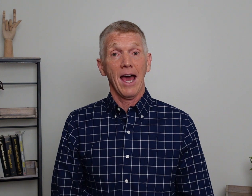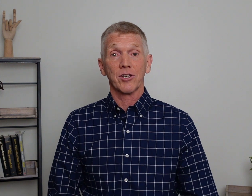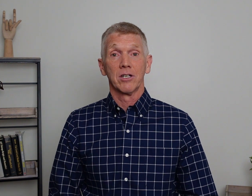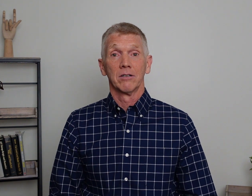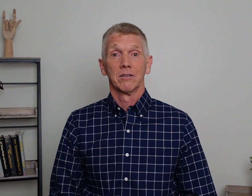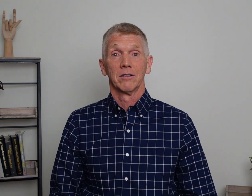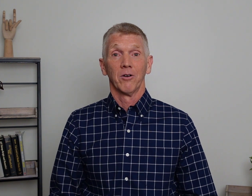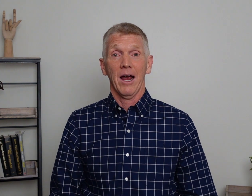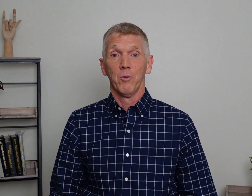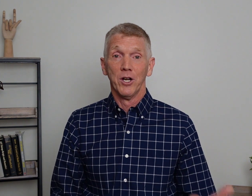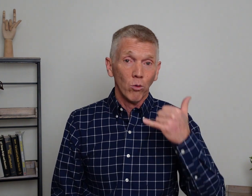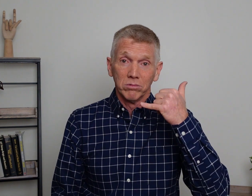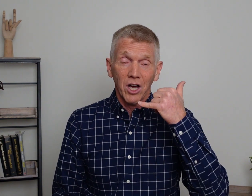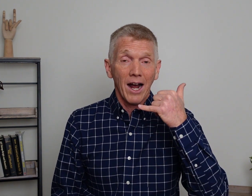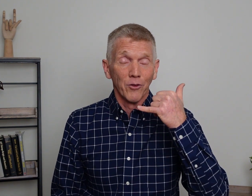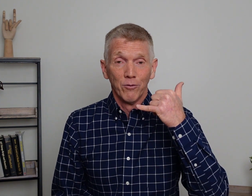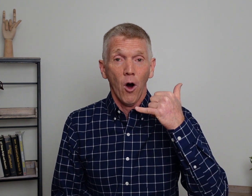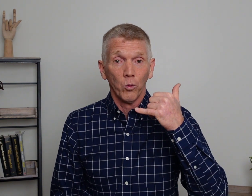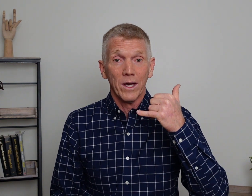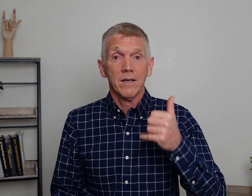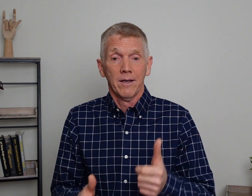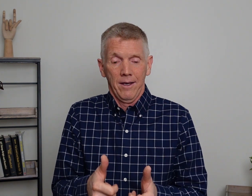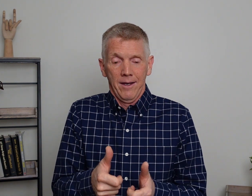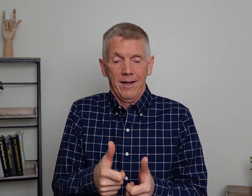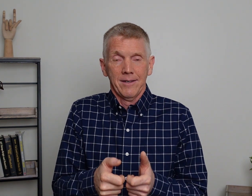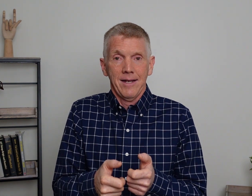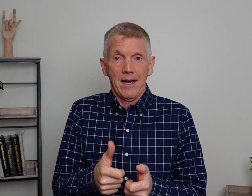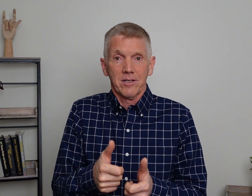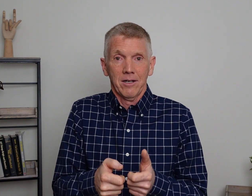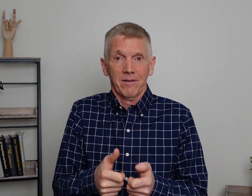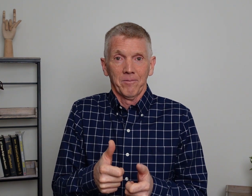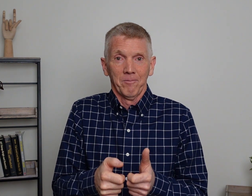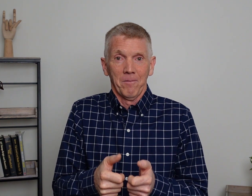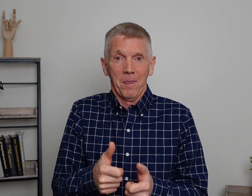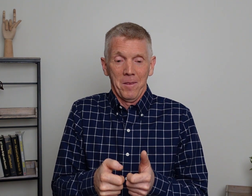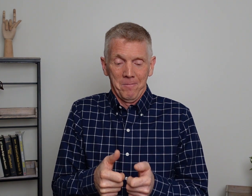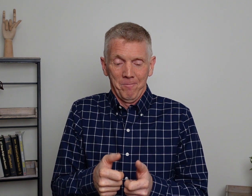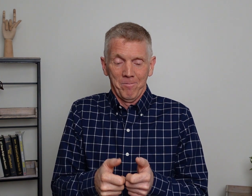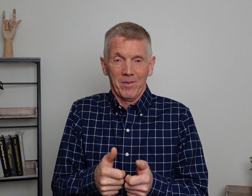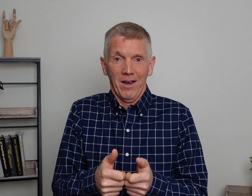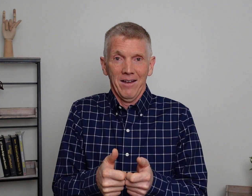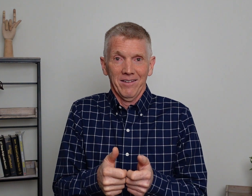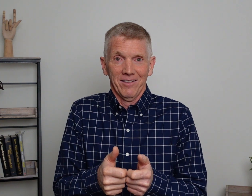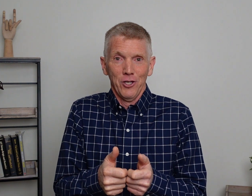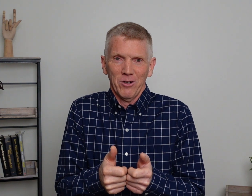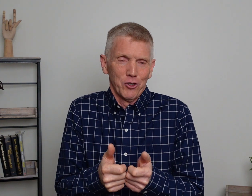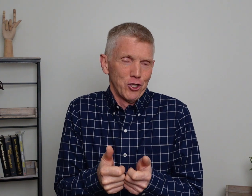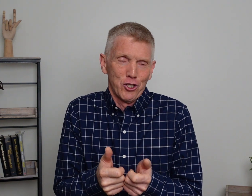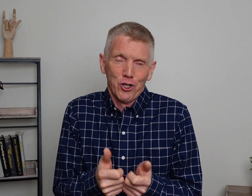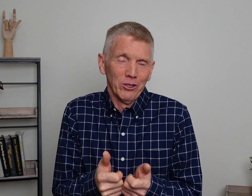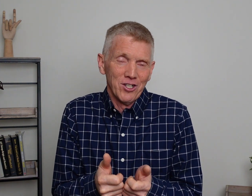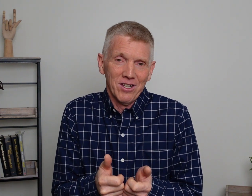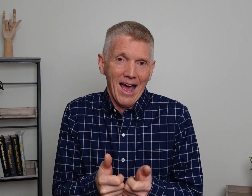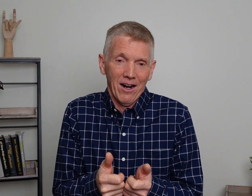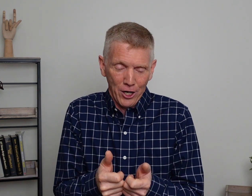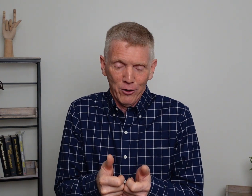text, right? We don't talk on the phone, we text, right? You can surely see that on your